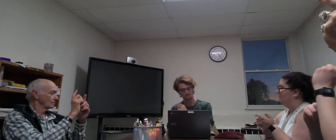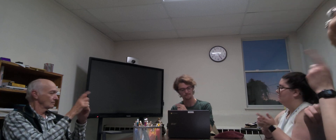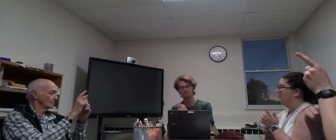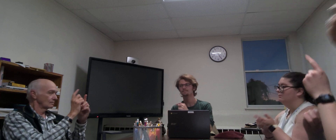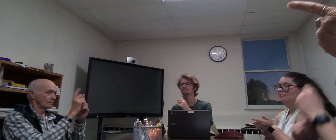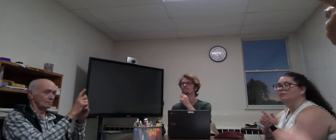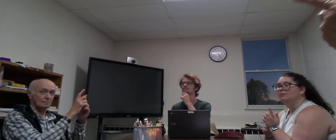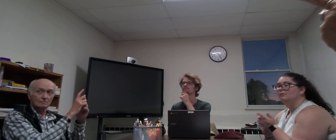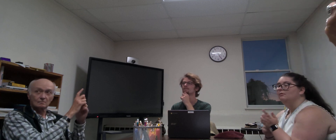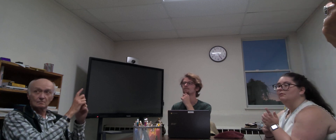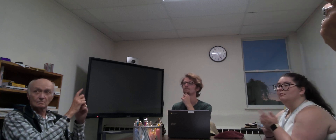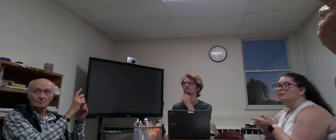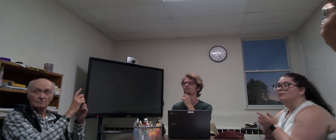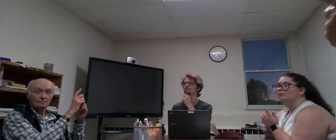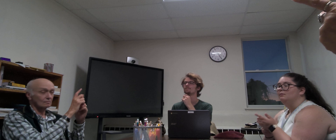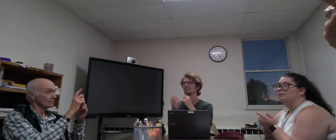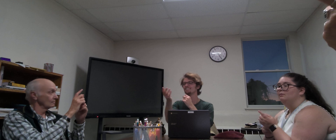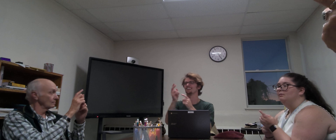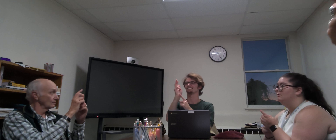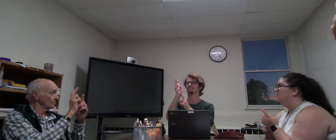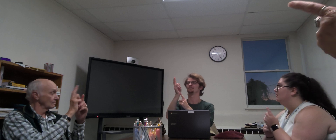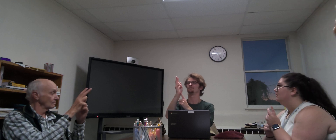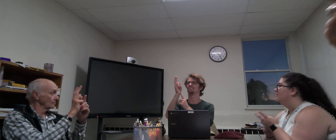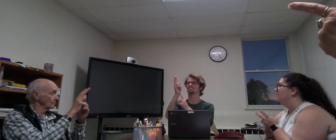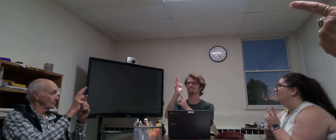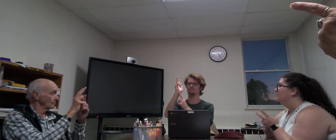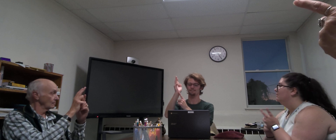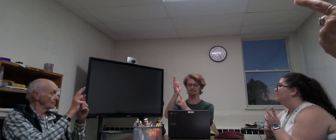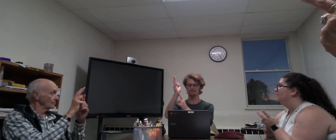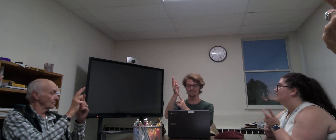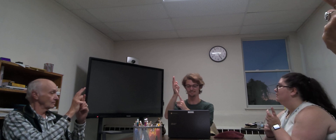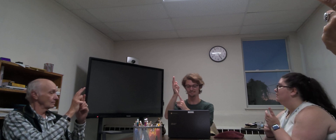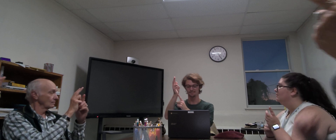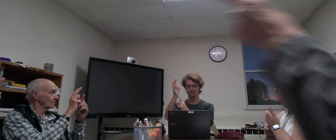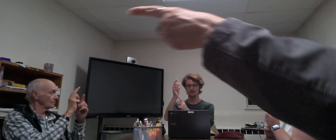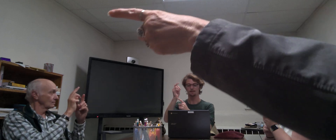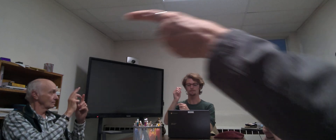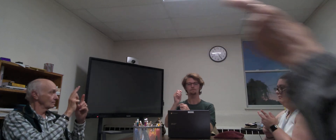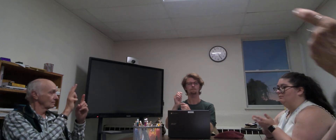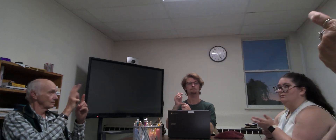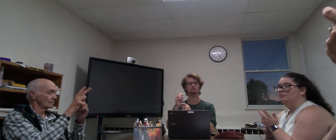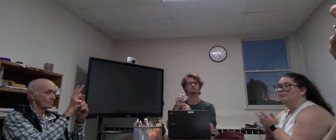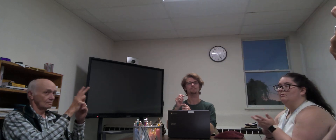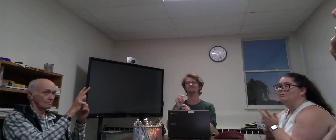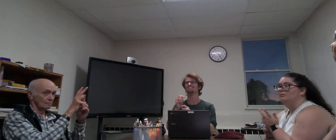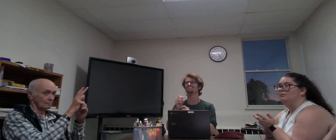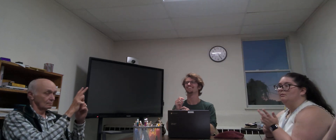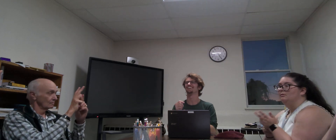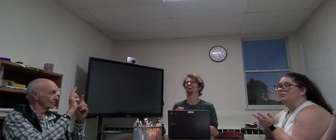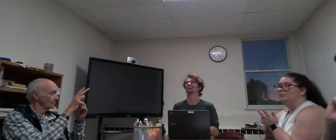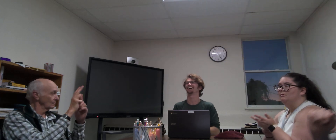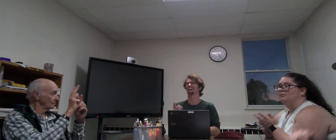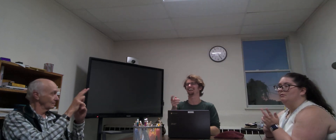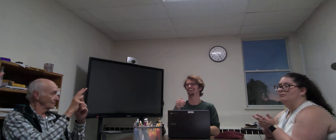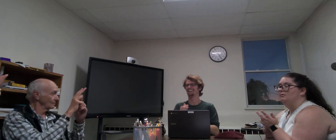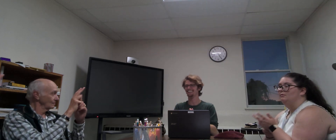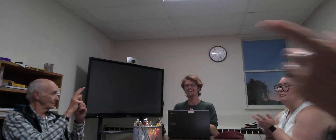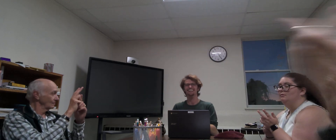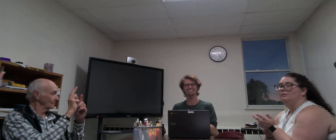So like 2 minutes? Exactly. 2 Okay. minutes, 3 minutes. Not that one. I'm sorry. I did the same